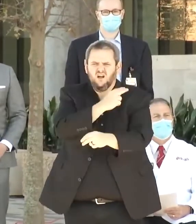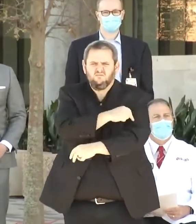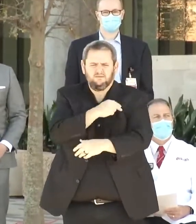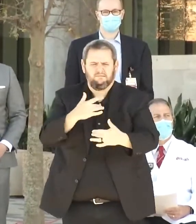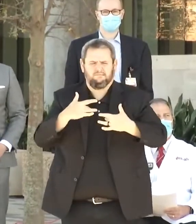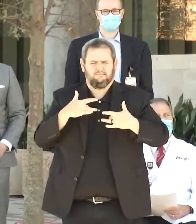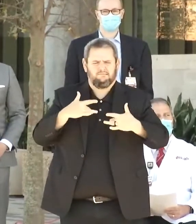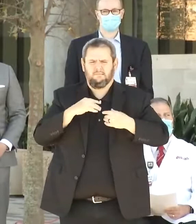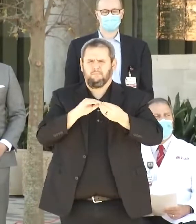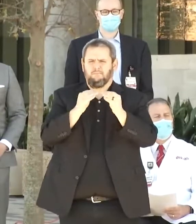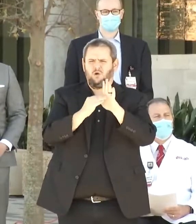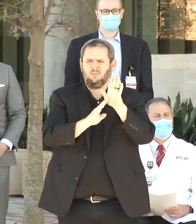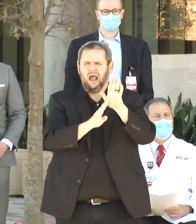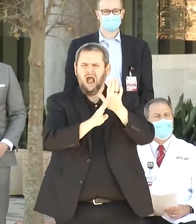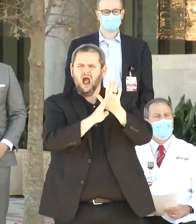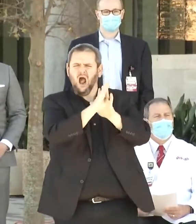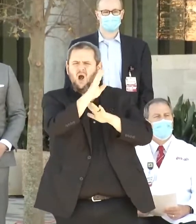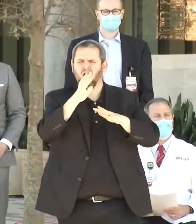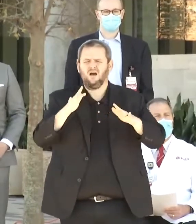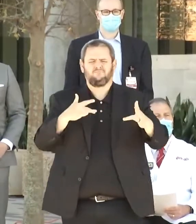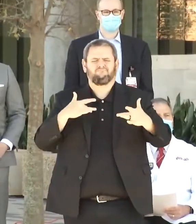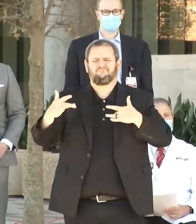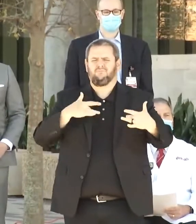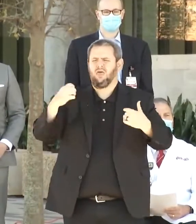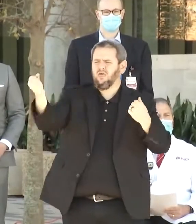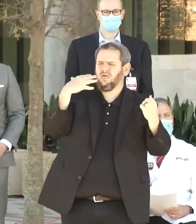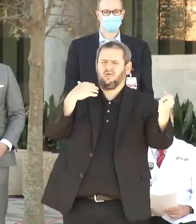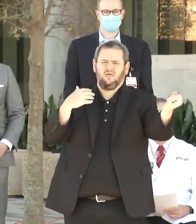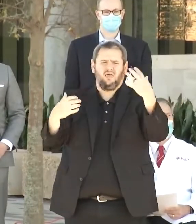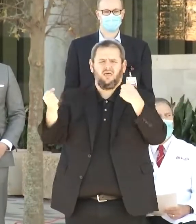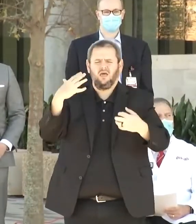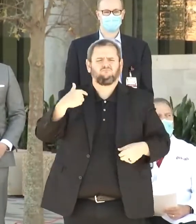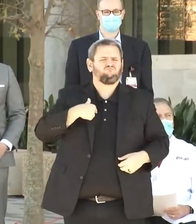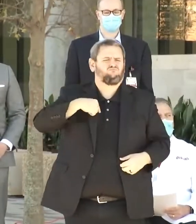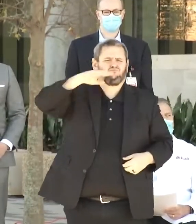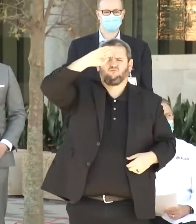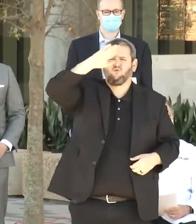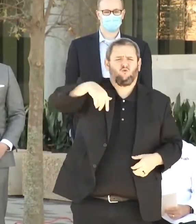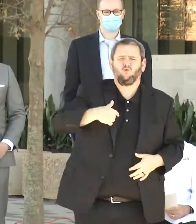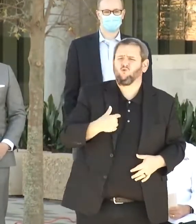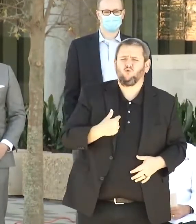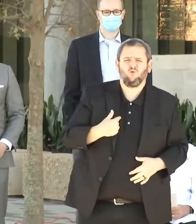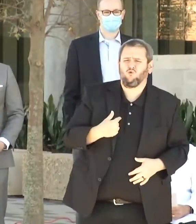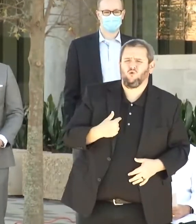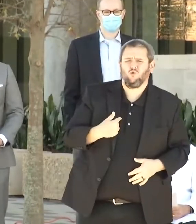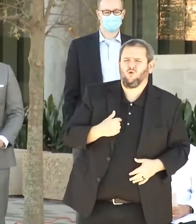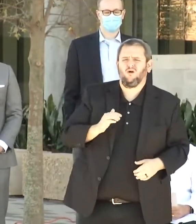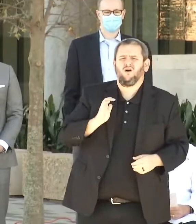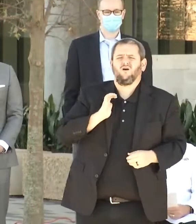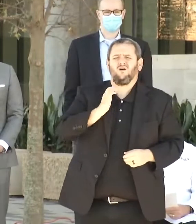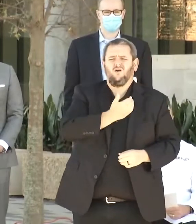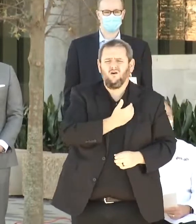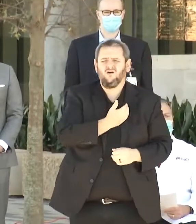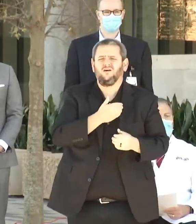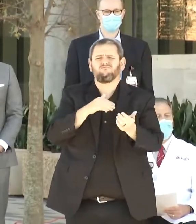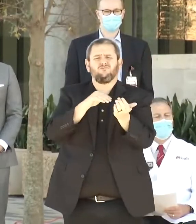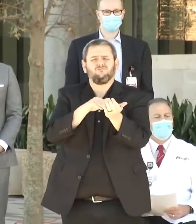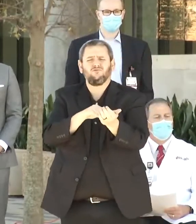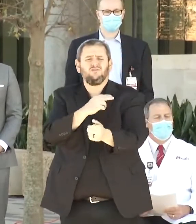about that, but I want Oklahomans to know how strongly our medical community is working